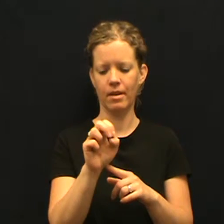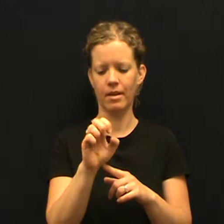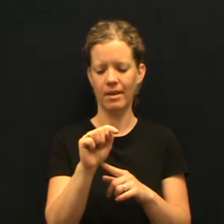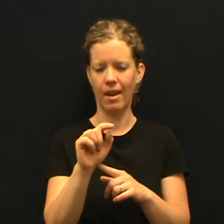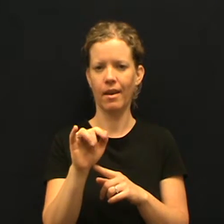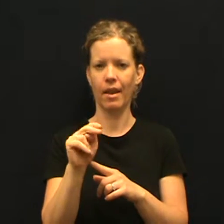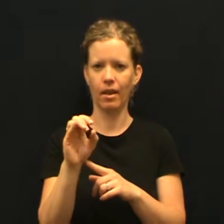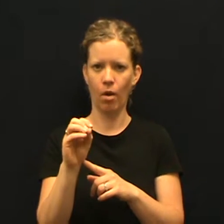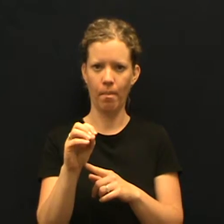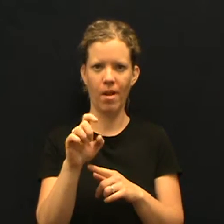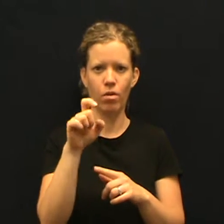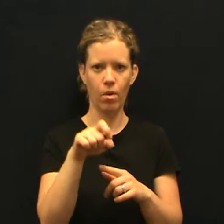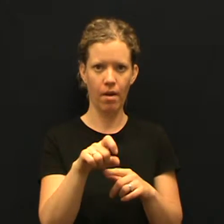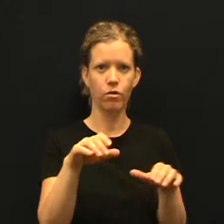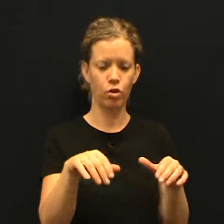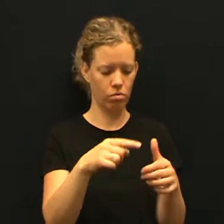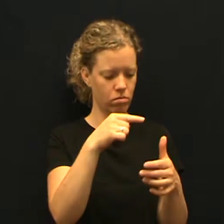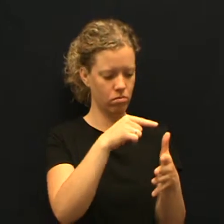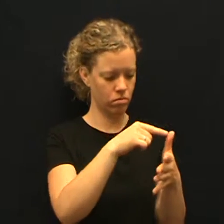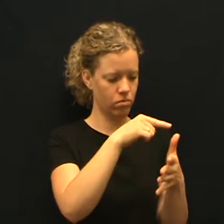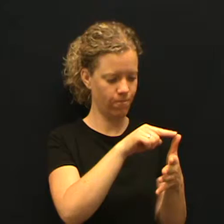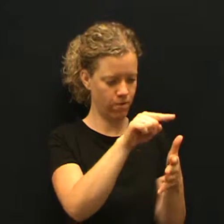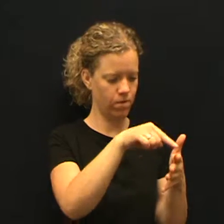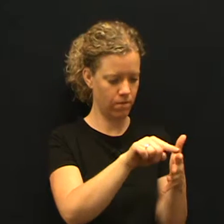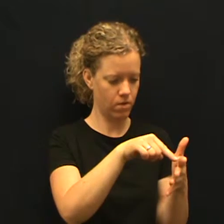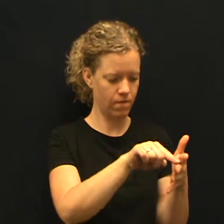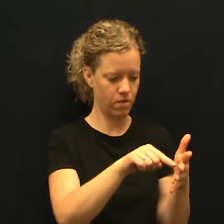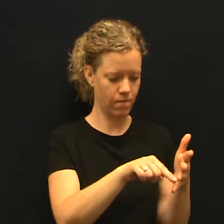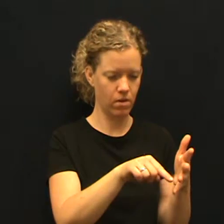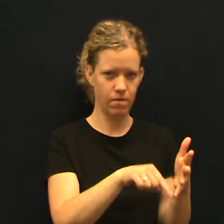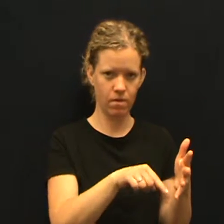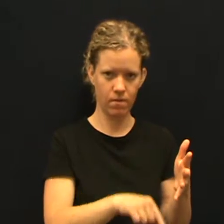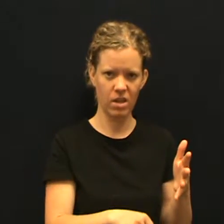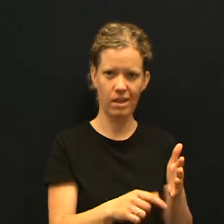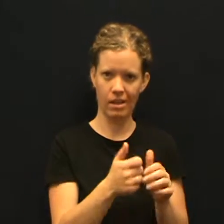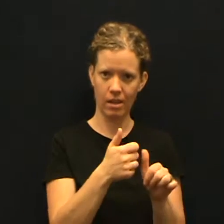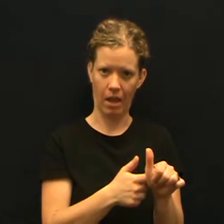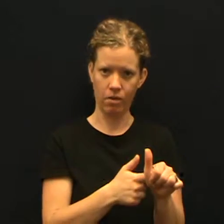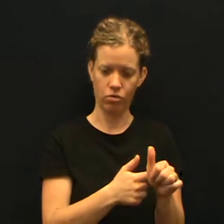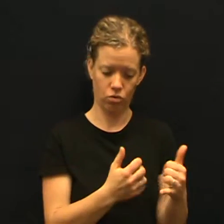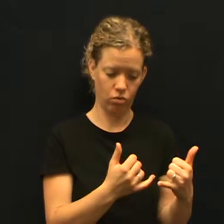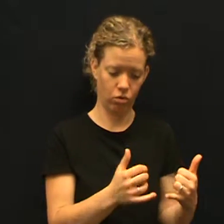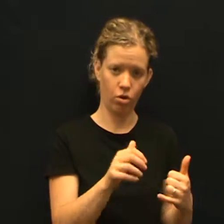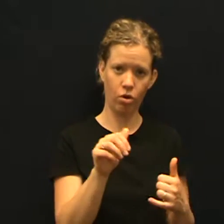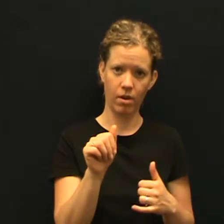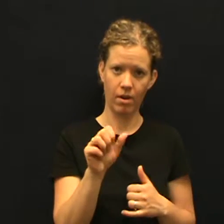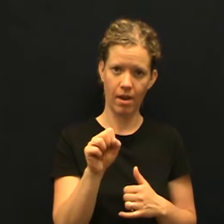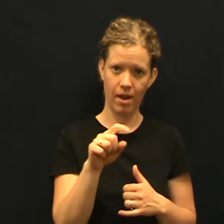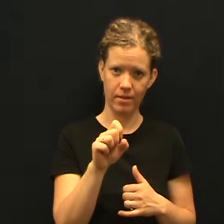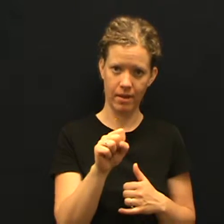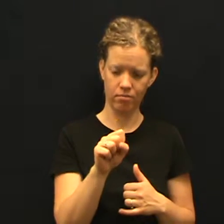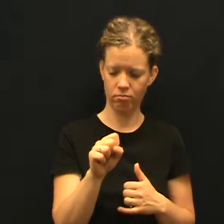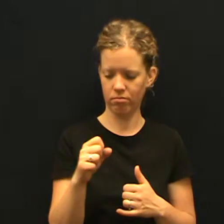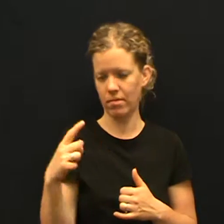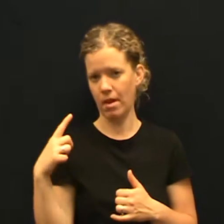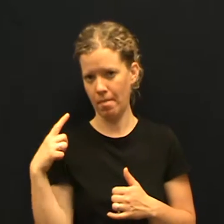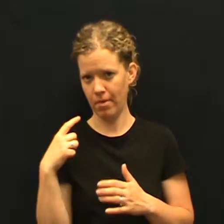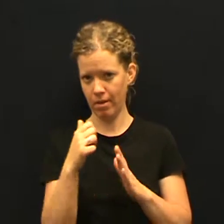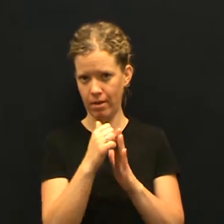through each of the current asset and current liability accounts to see whether they increased or decreased for the year, and then